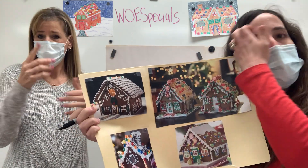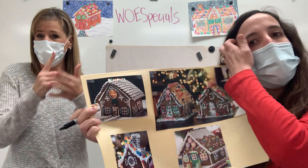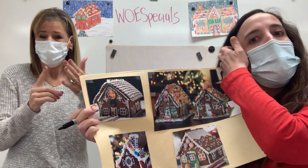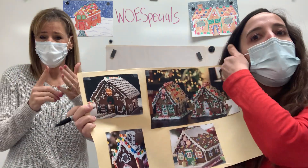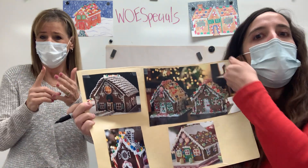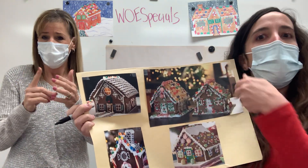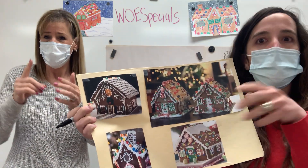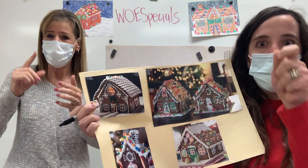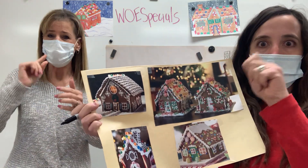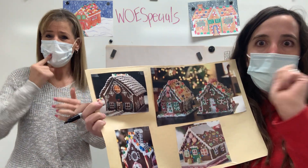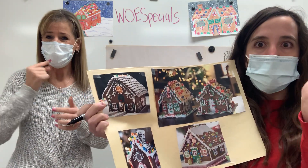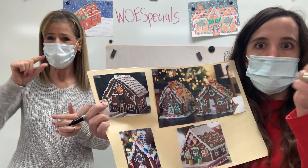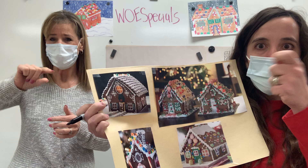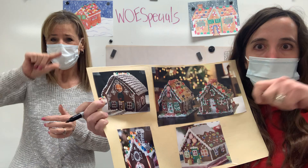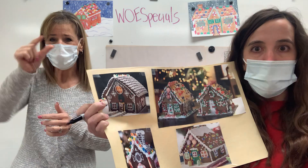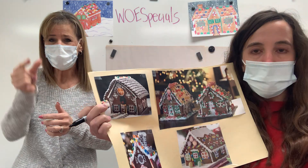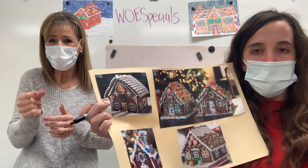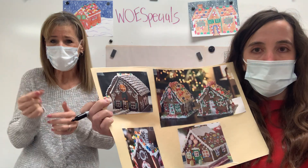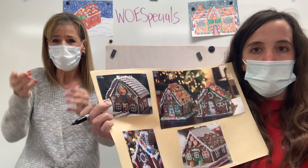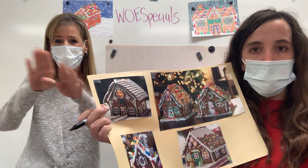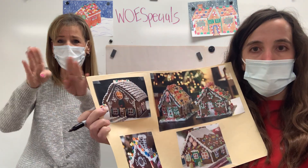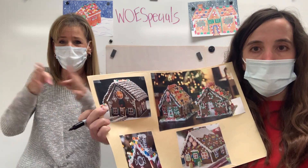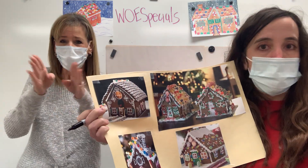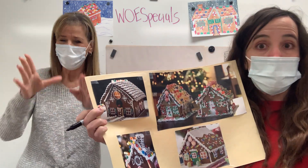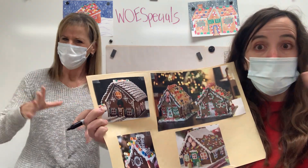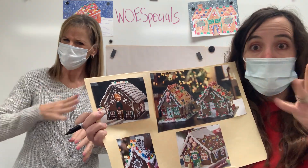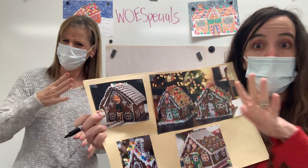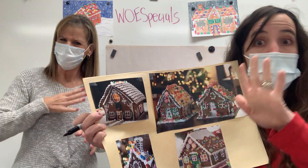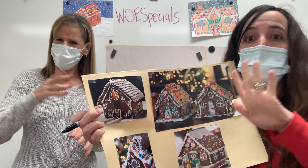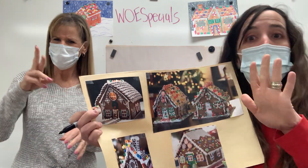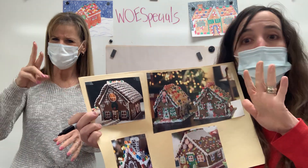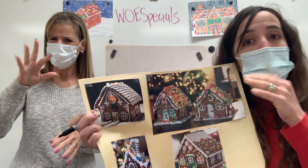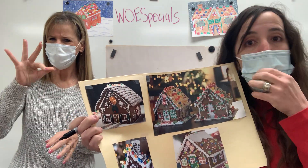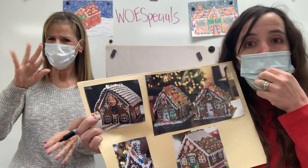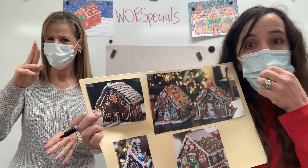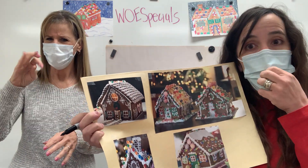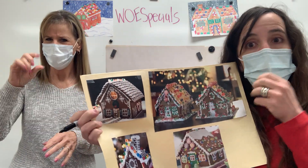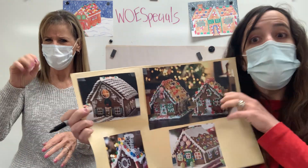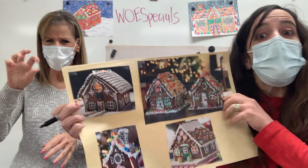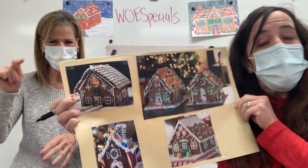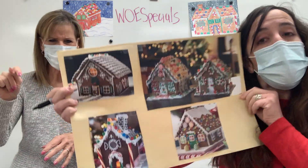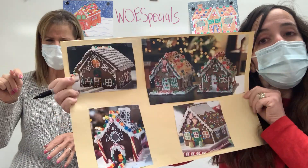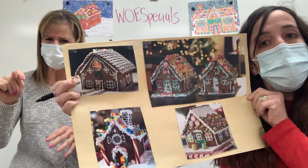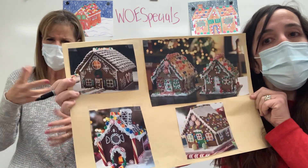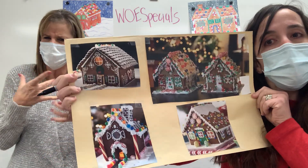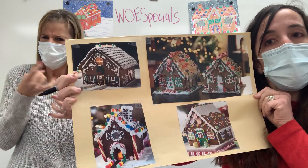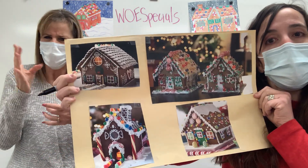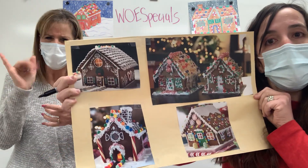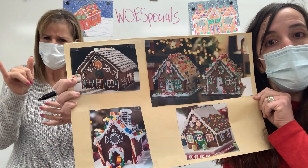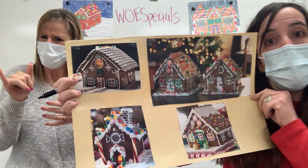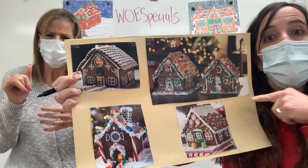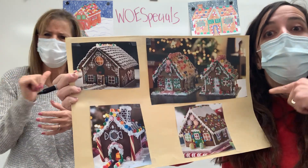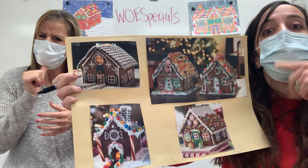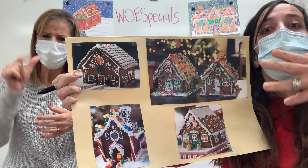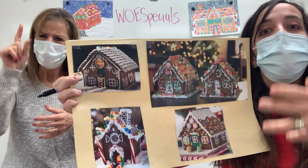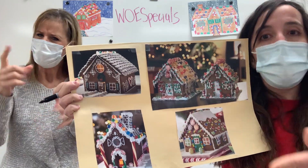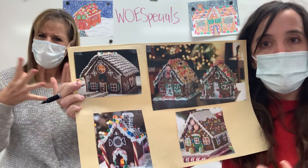door or some fancy frosting drawing on hers and you don't want it, you don't have to do it. But I do want you to think about what you do want to